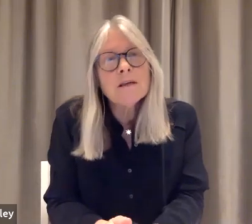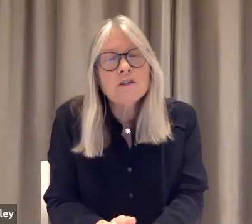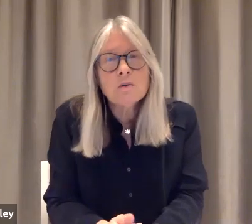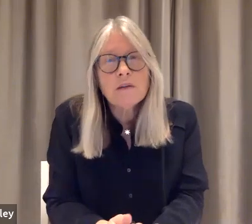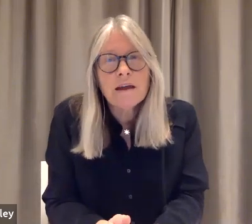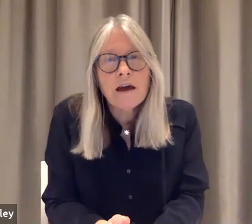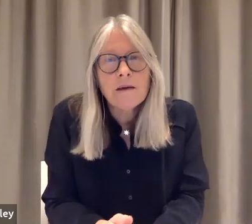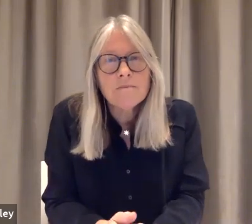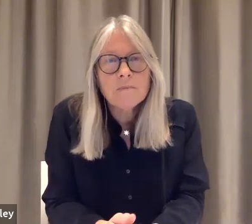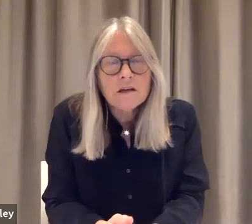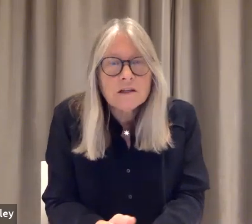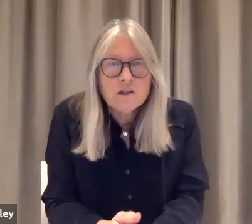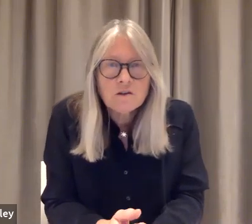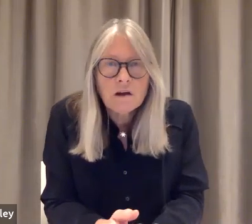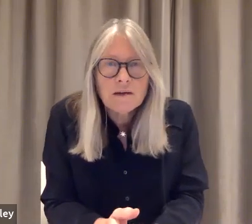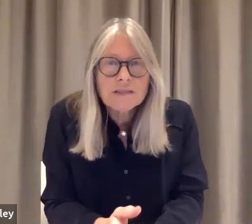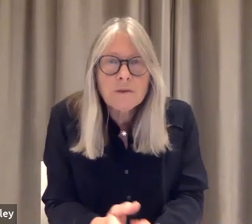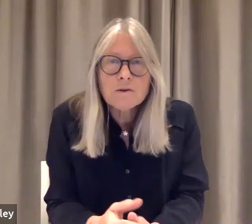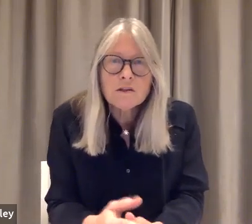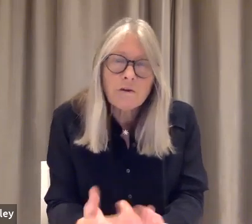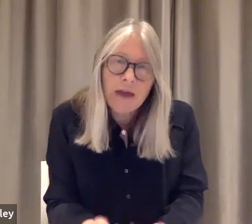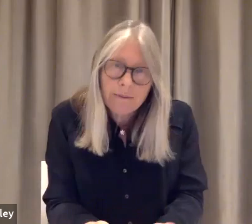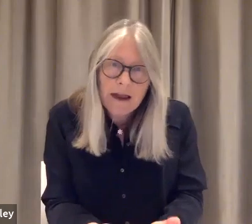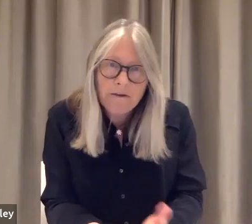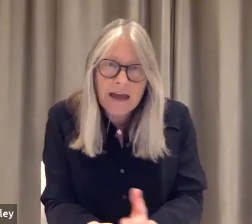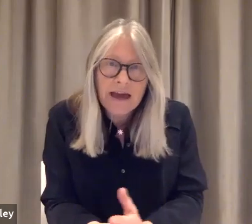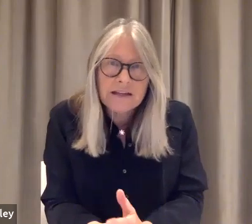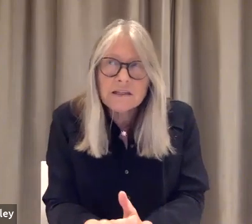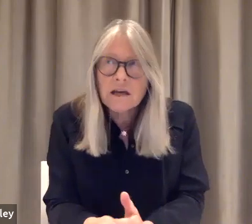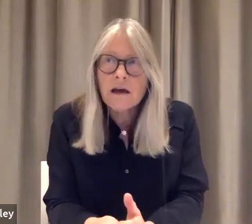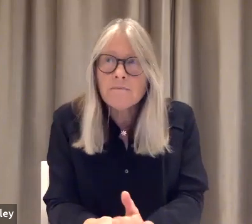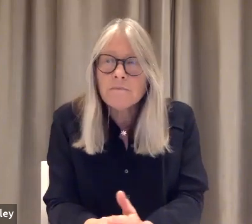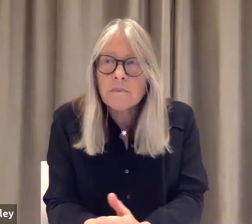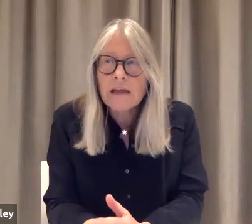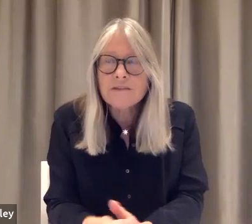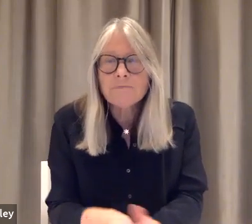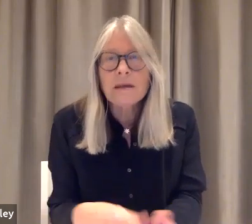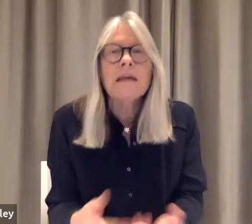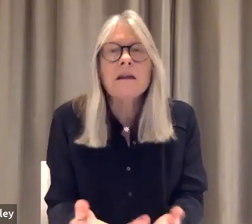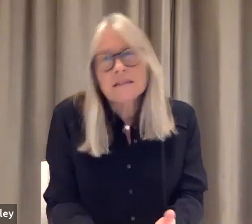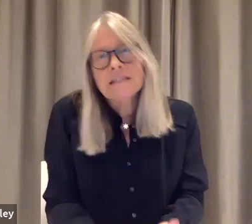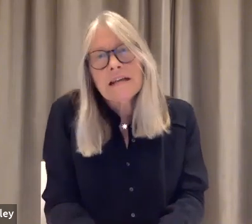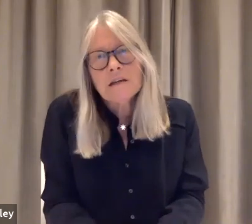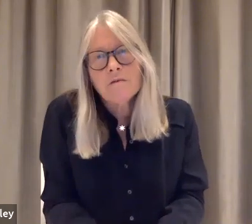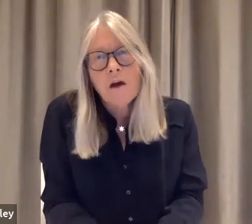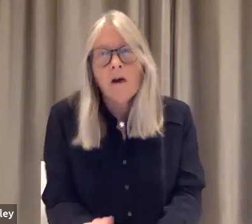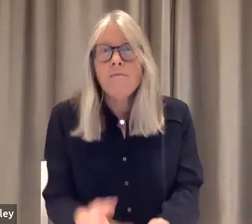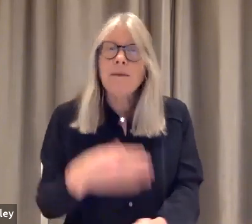sure that children are exposed to the vocabulary and have beginning and understanding of maybe